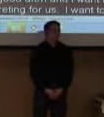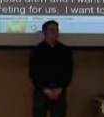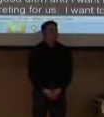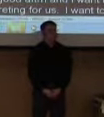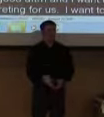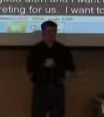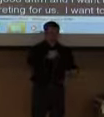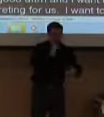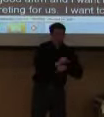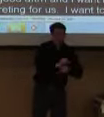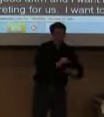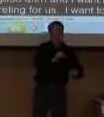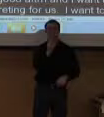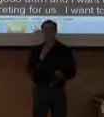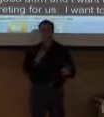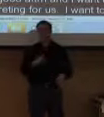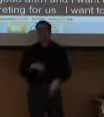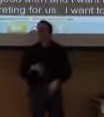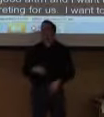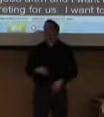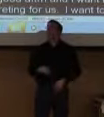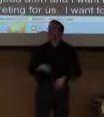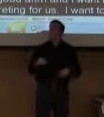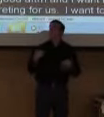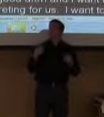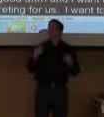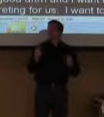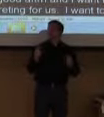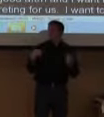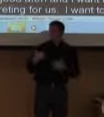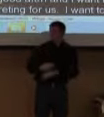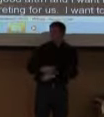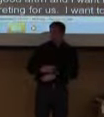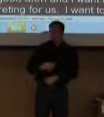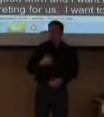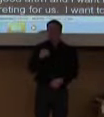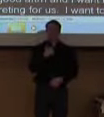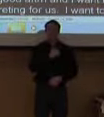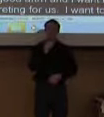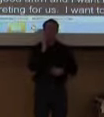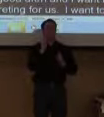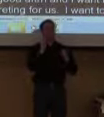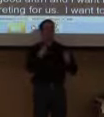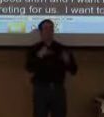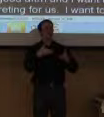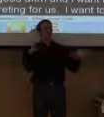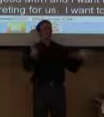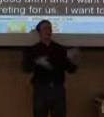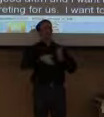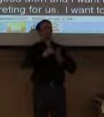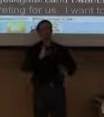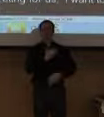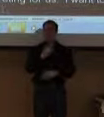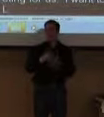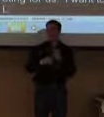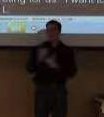Remote not working. Okay, great. So what I thought what we would do today is we would sort of give you a broad overview of the project,